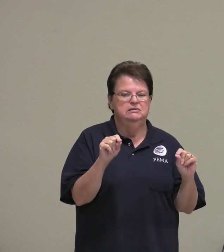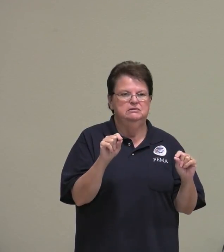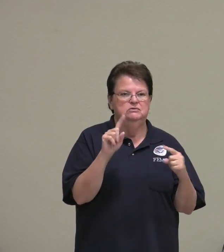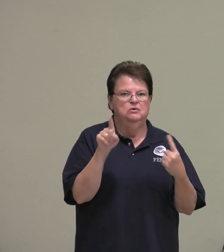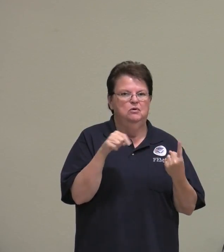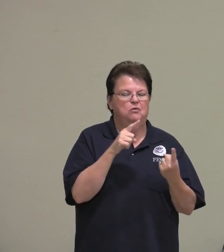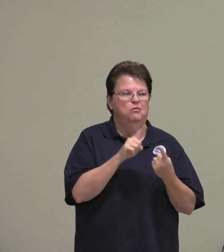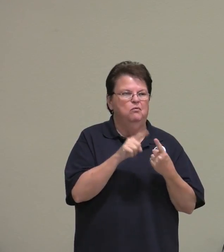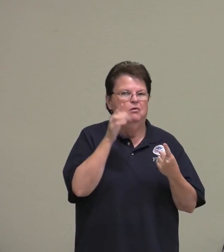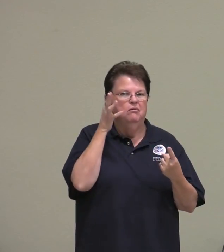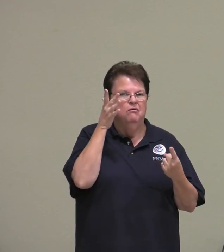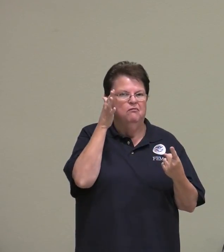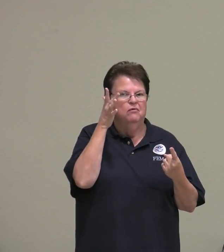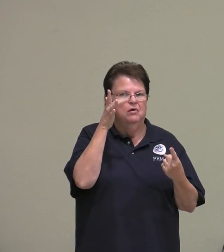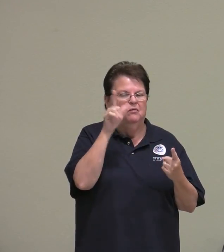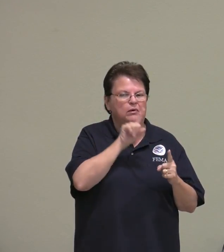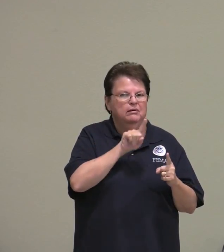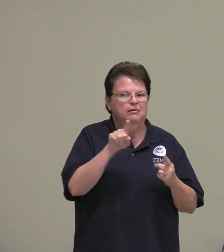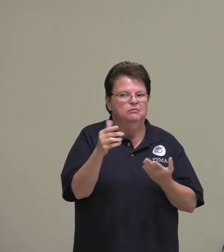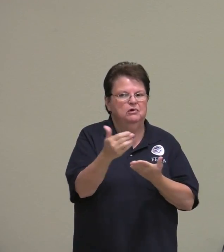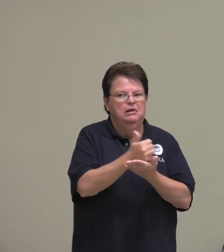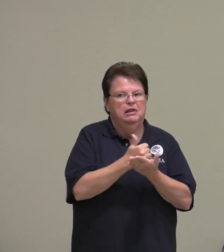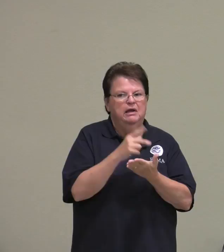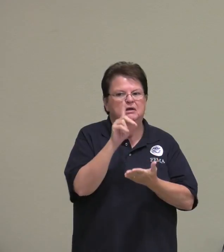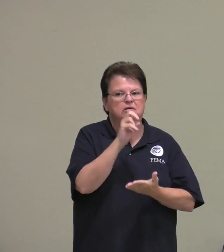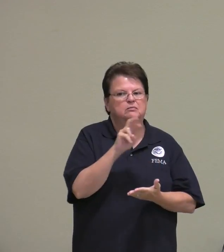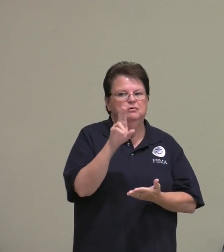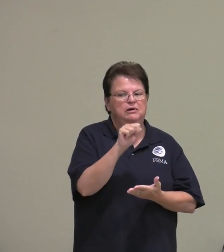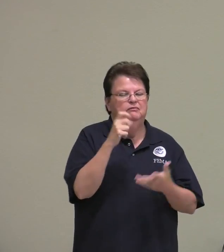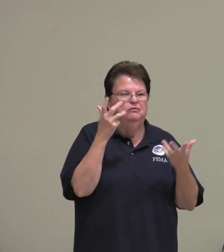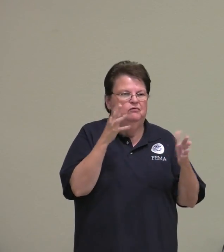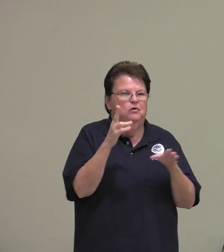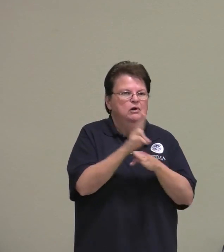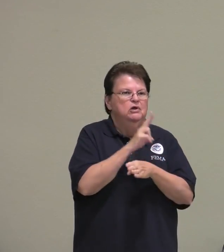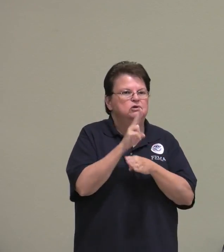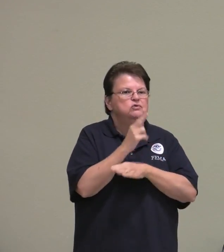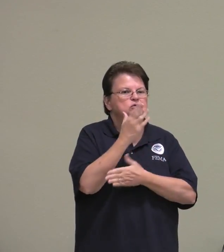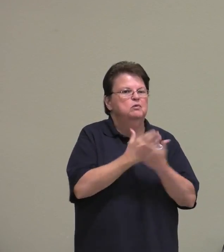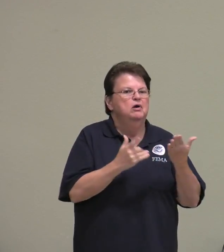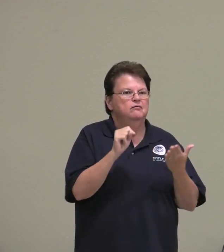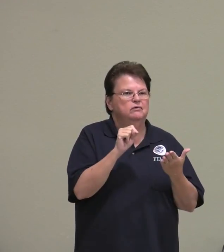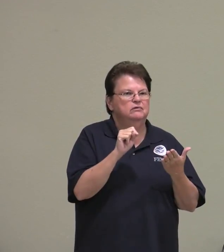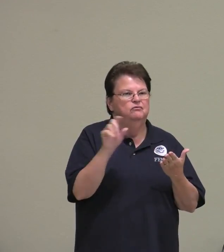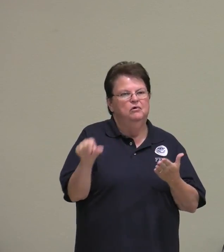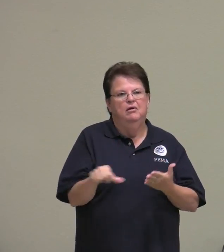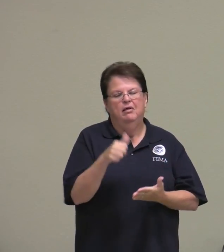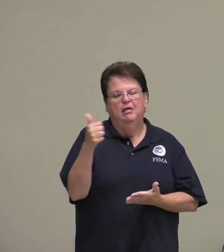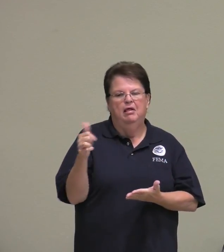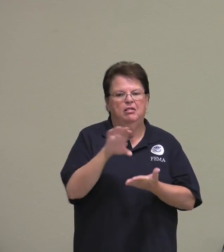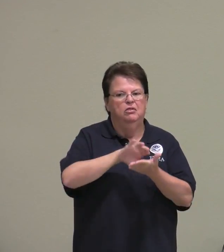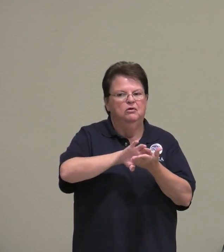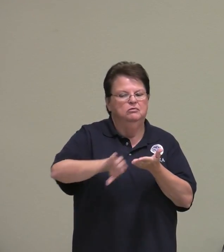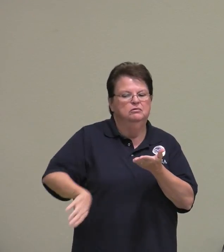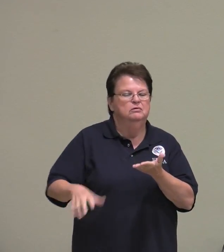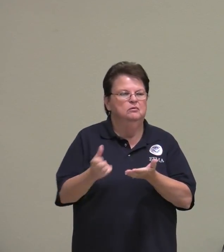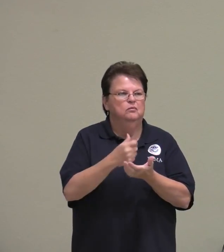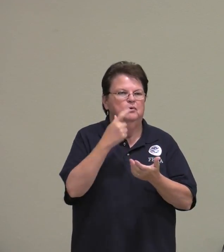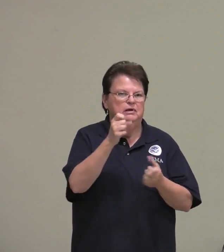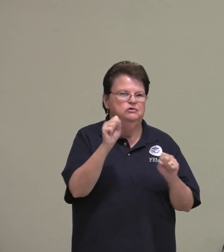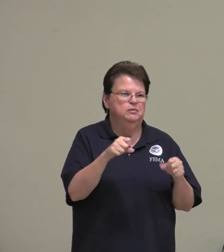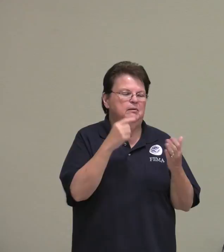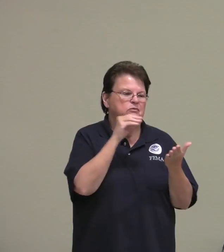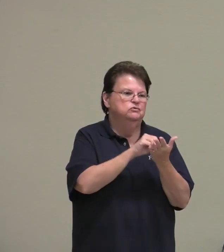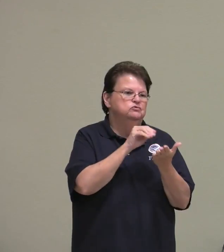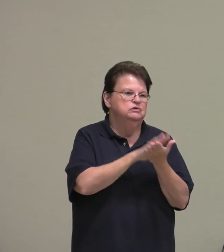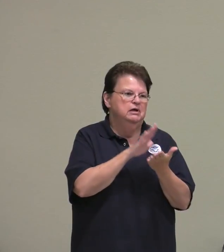that when eventually we come to collect your debris portion, if you've already used a portion of that for other debris removal, we just need you to be able